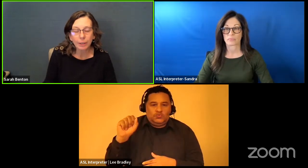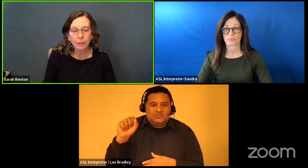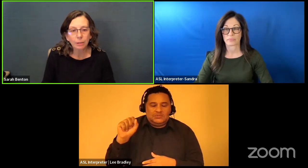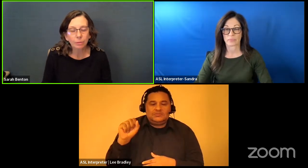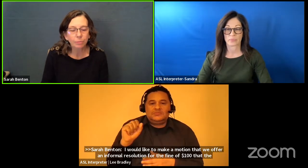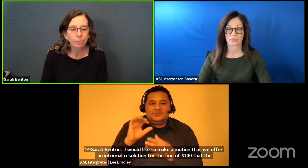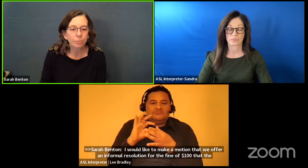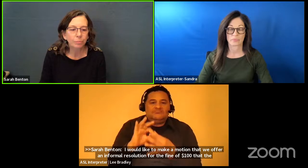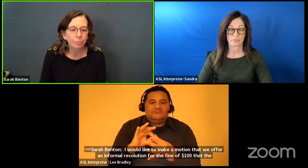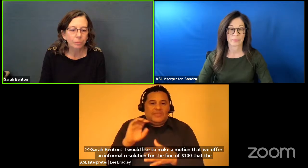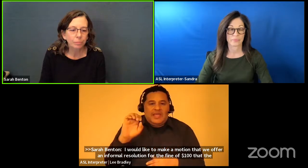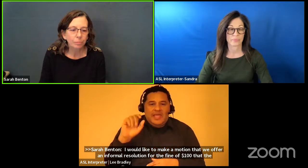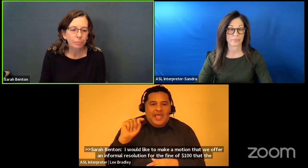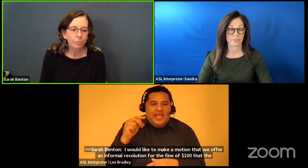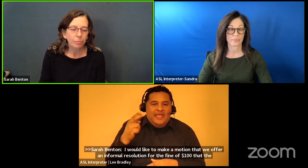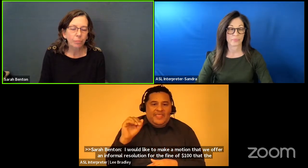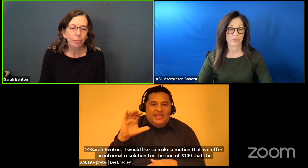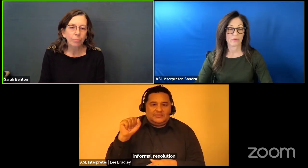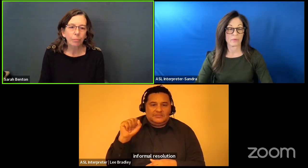of ethics.